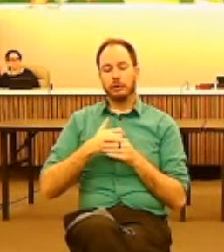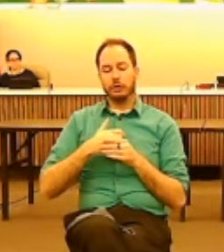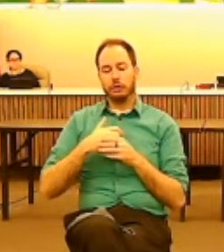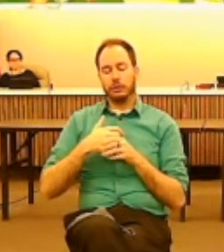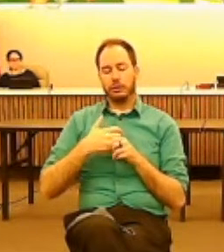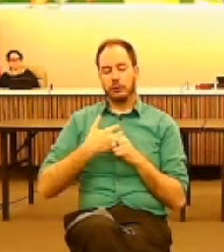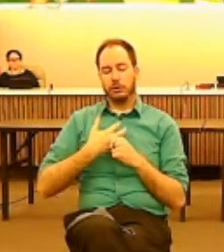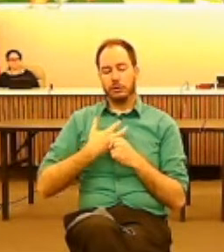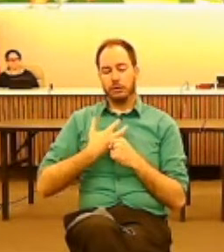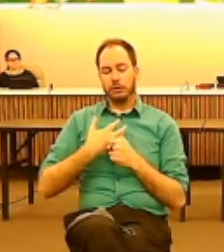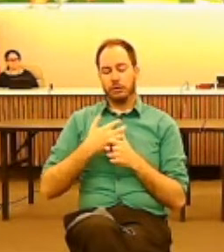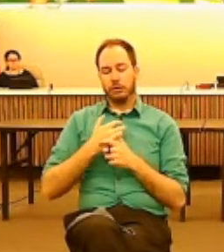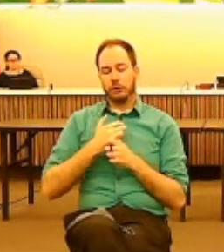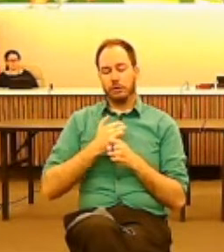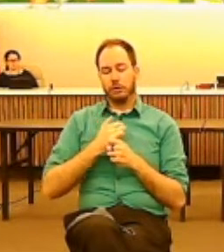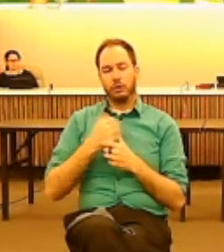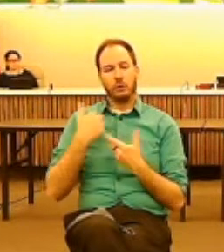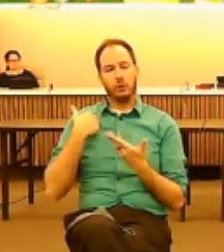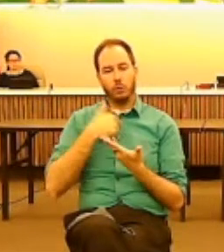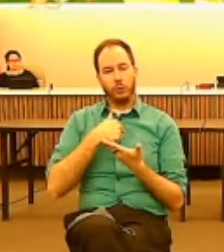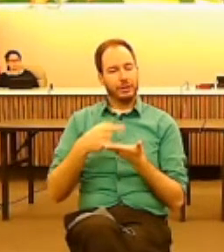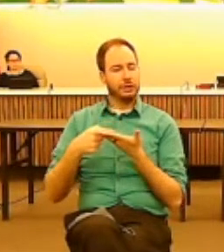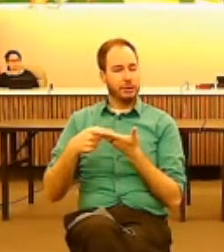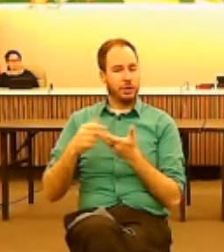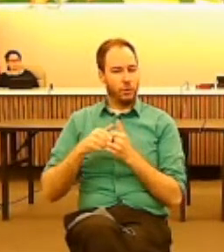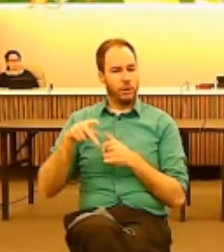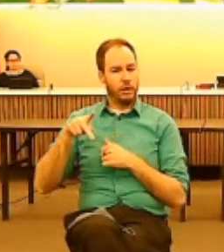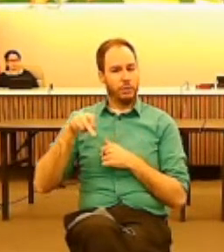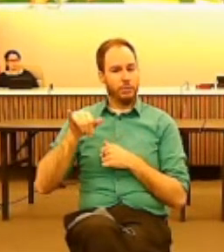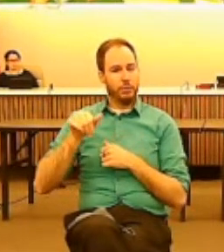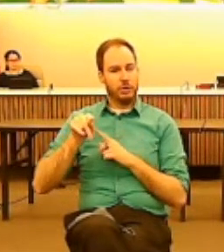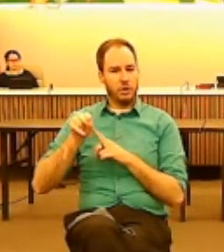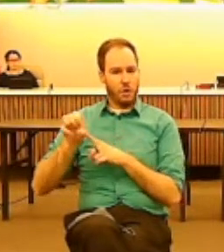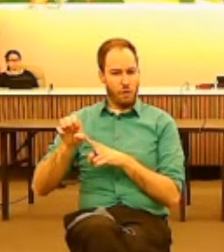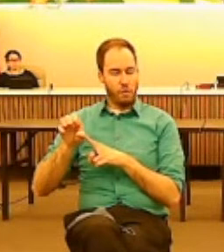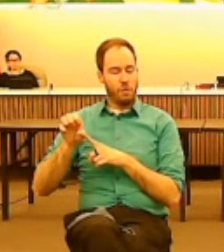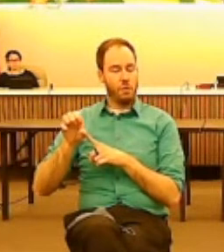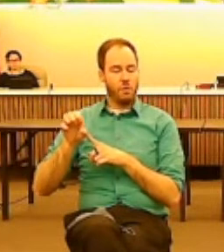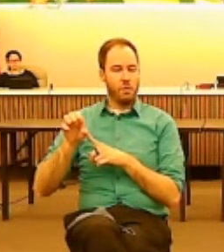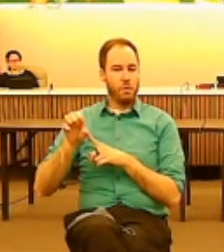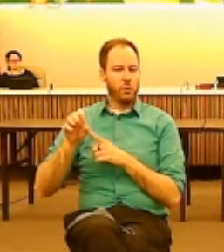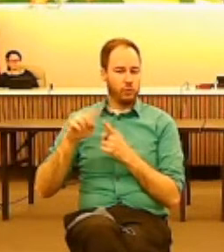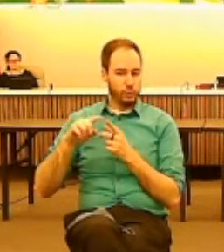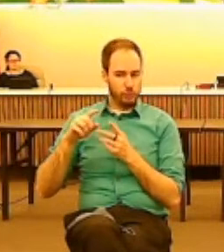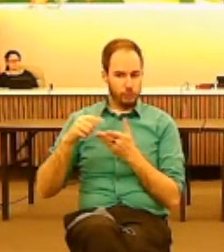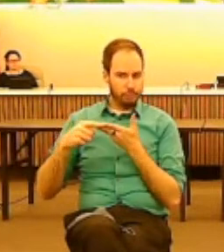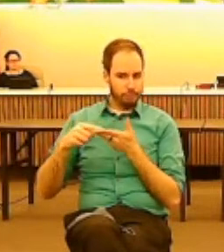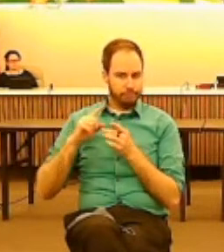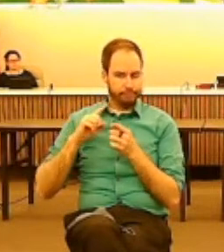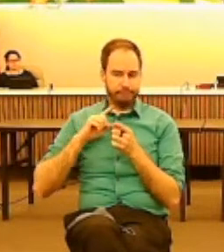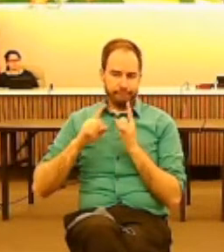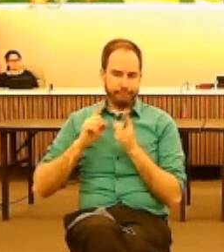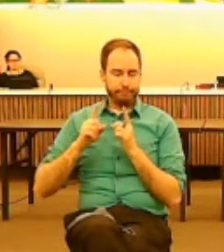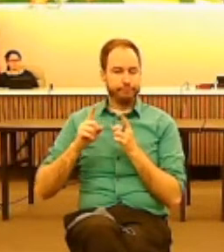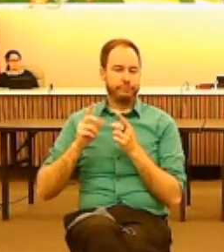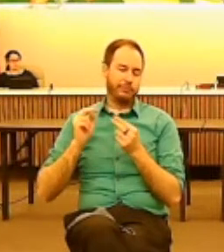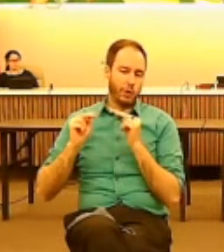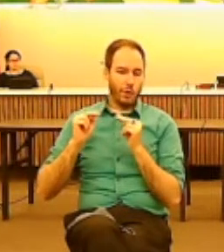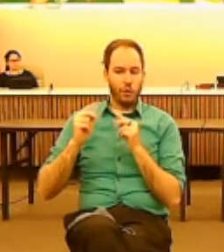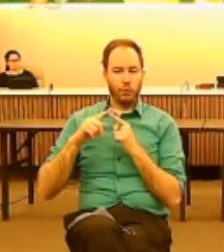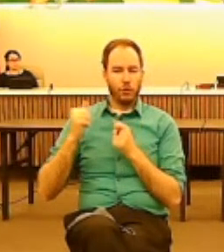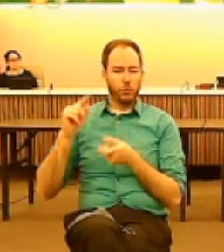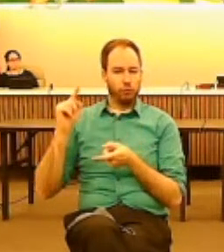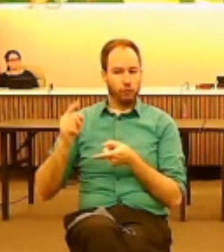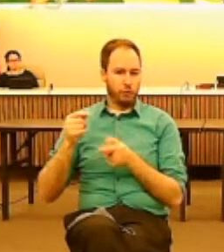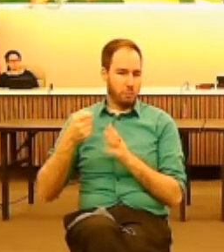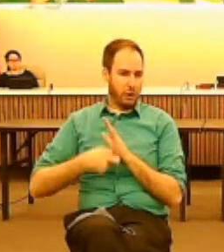that we're in discussions with Pipitone to see if we can get the price reduced